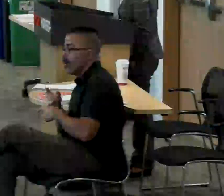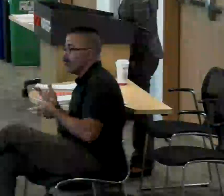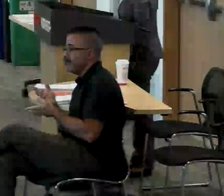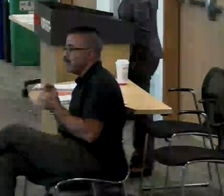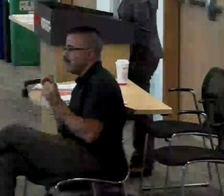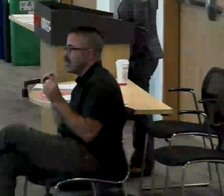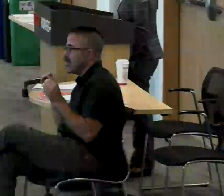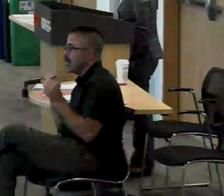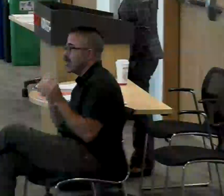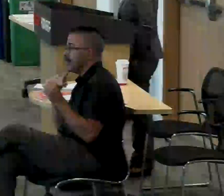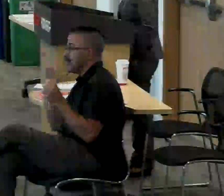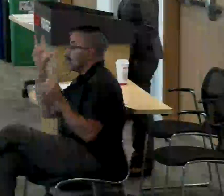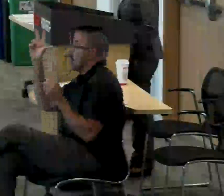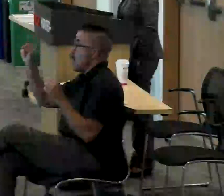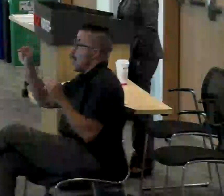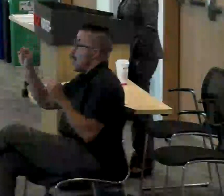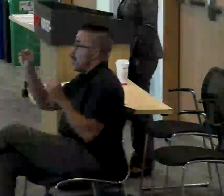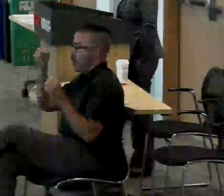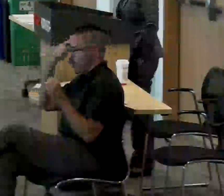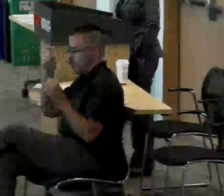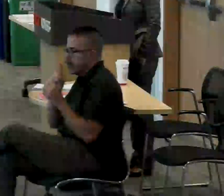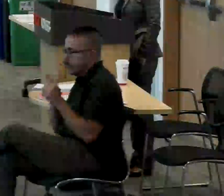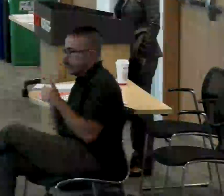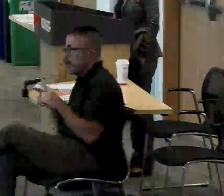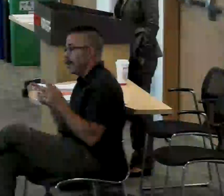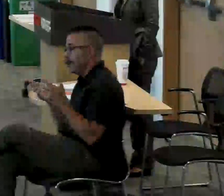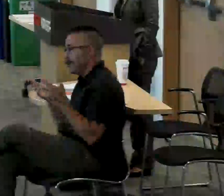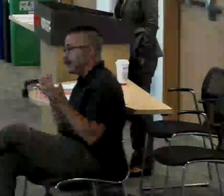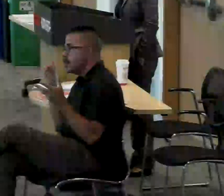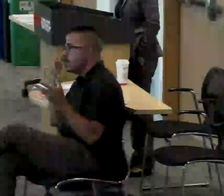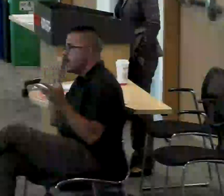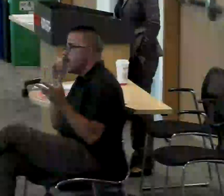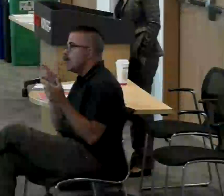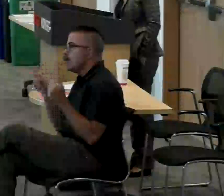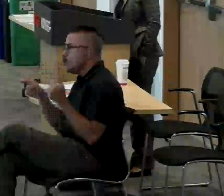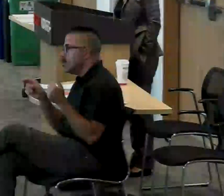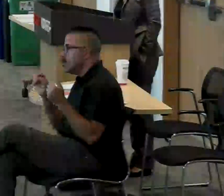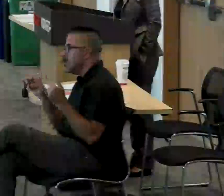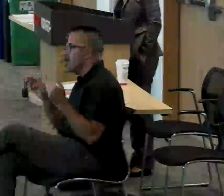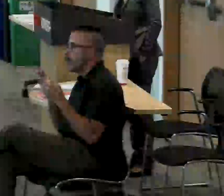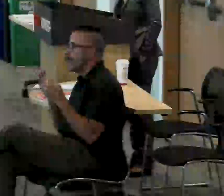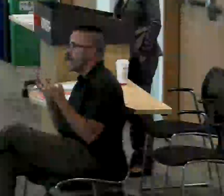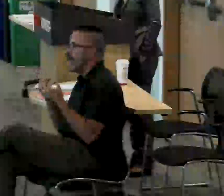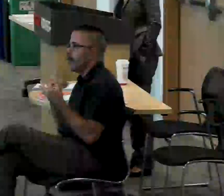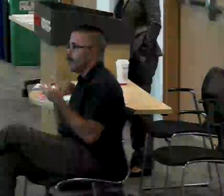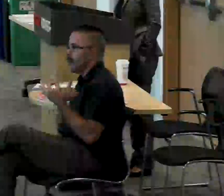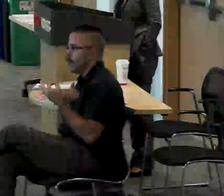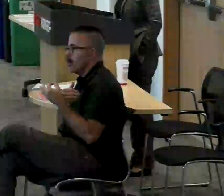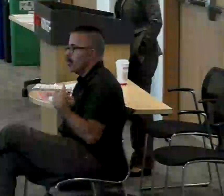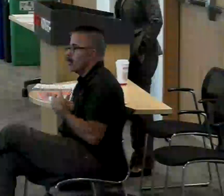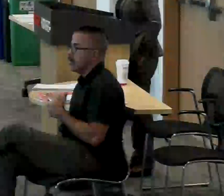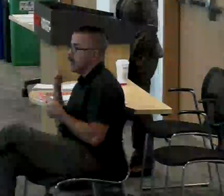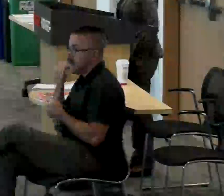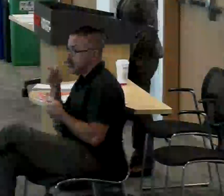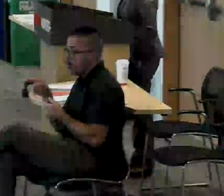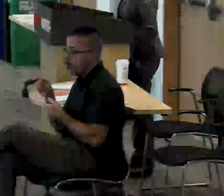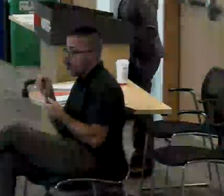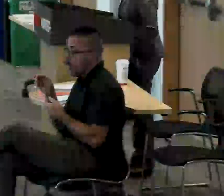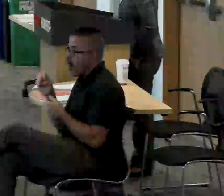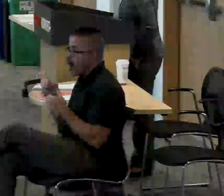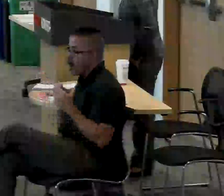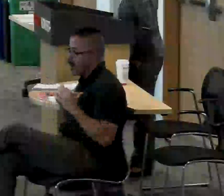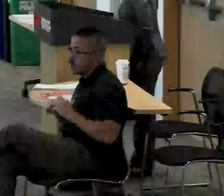says no for sure. But let's say that you or your family member, your consumer, goes